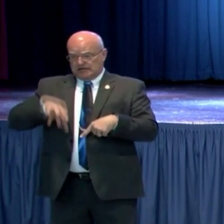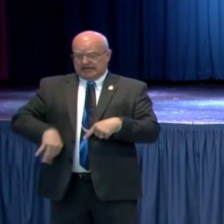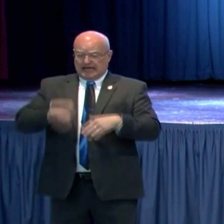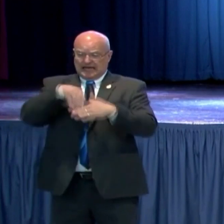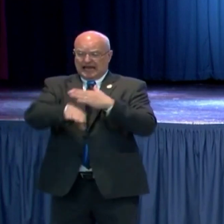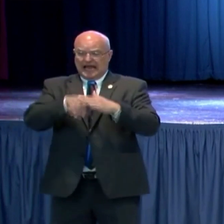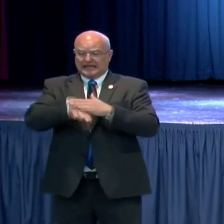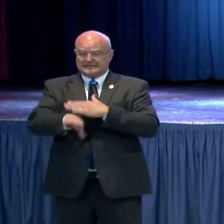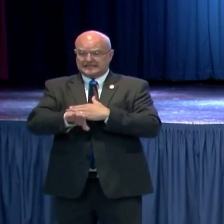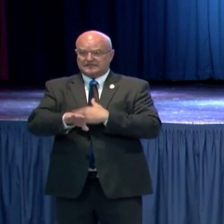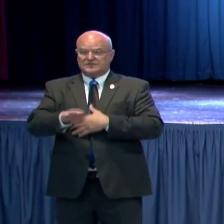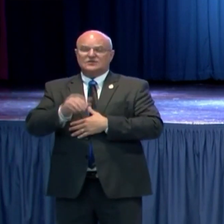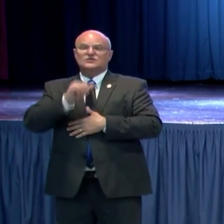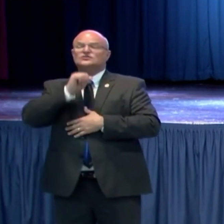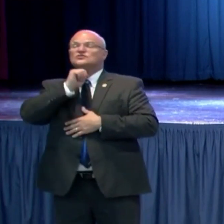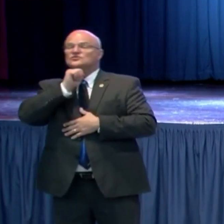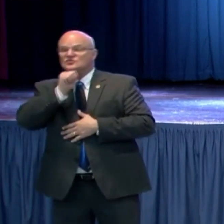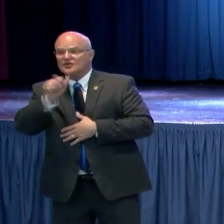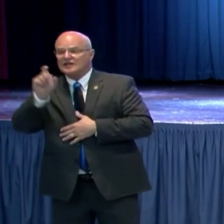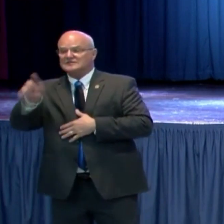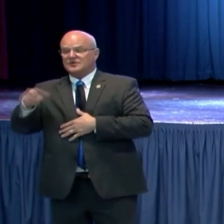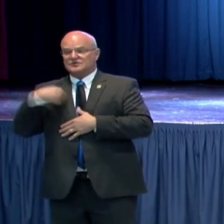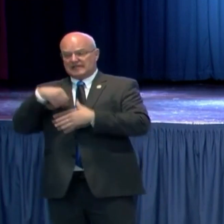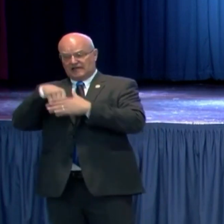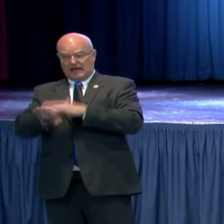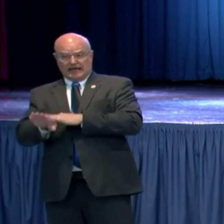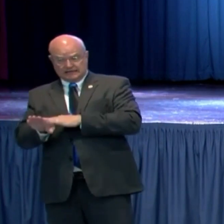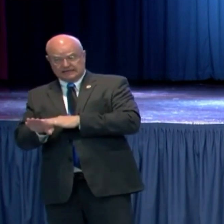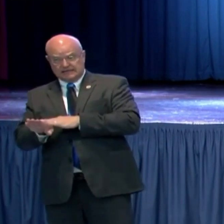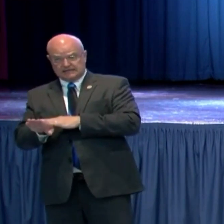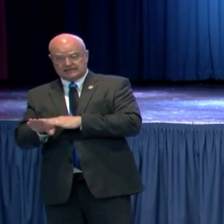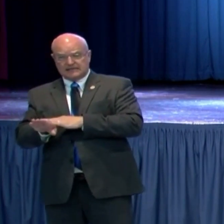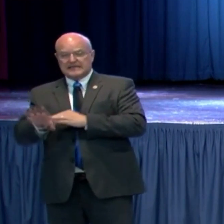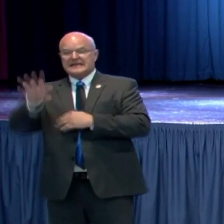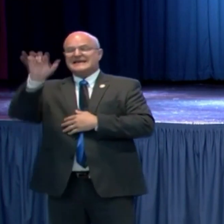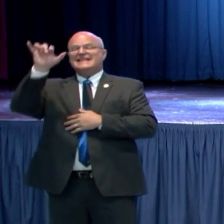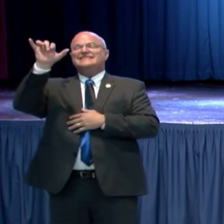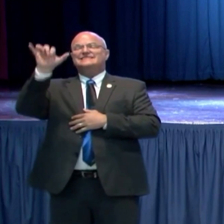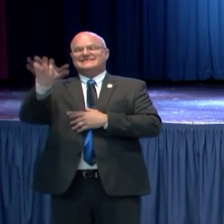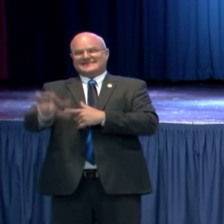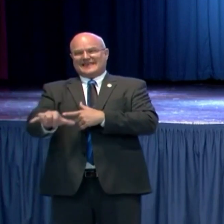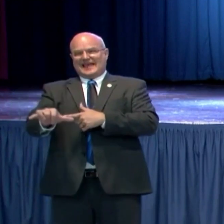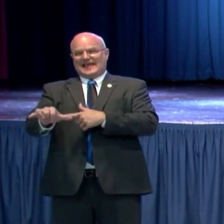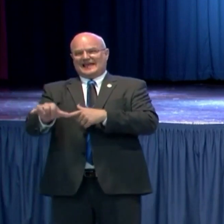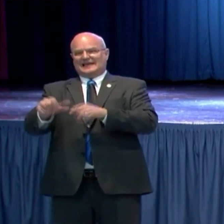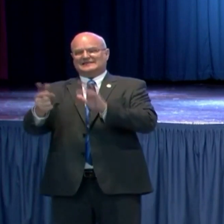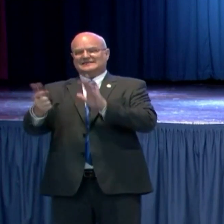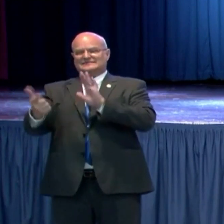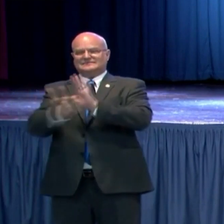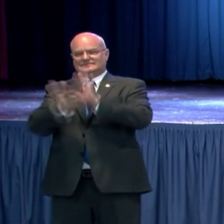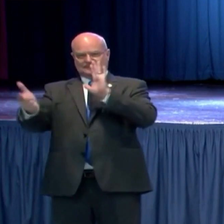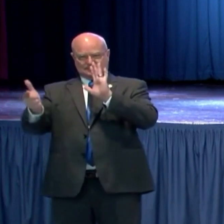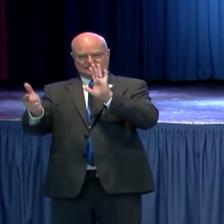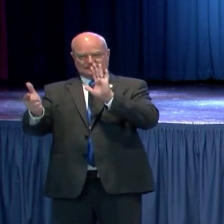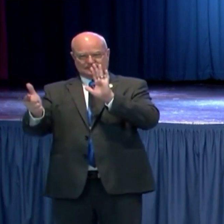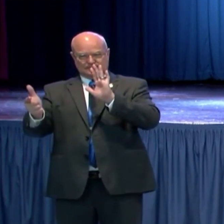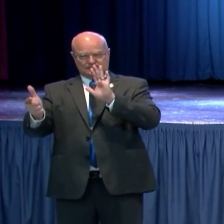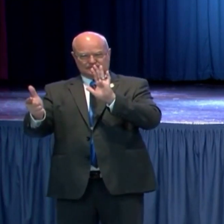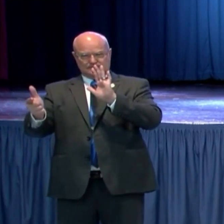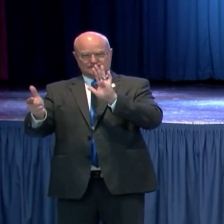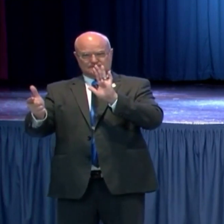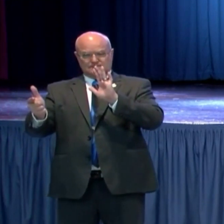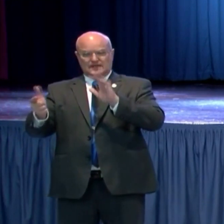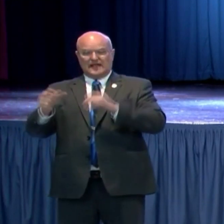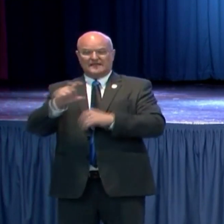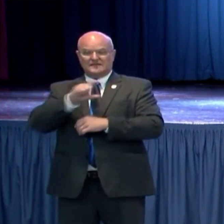an access that you're not allowed to have permission to access, that is a violation of